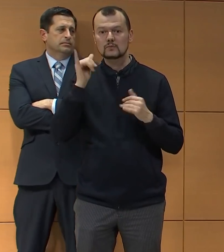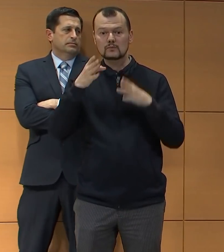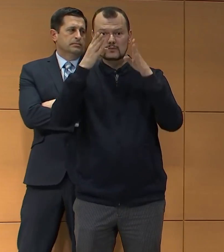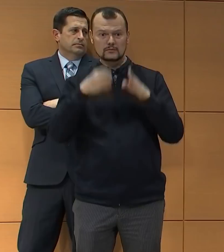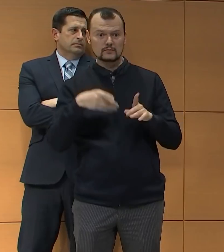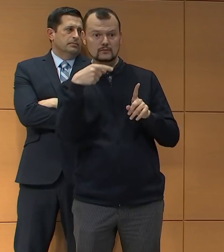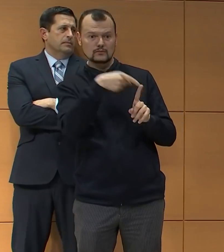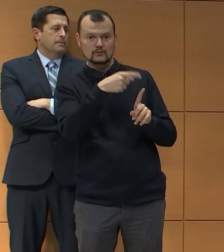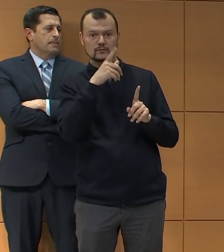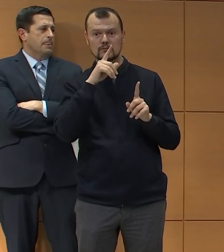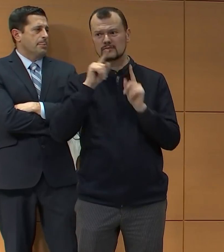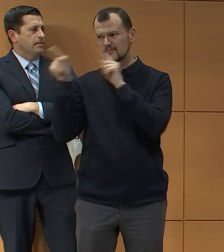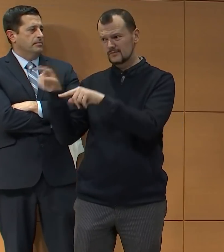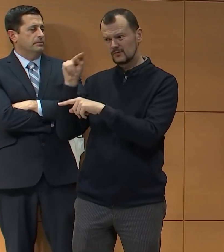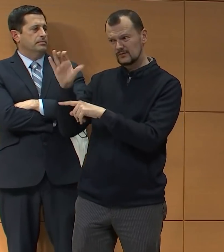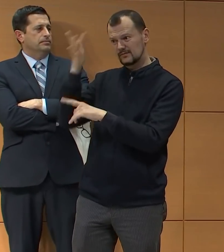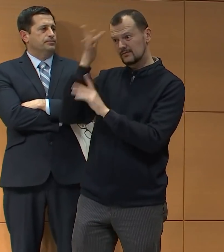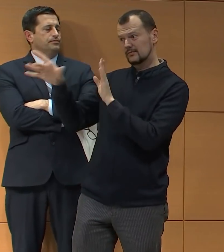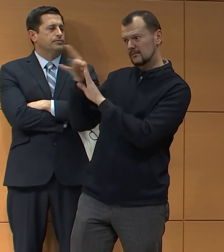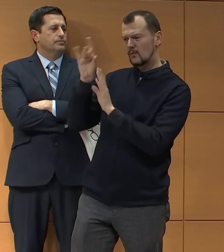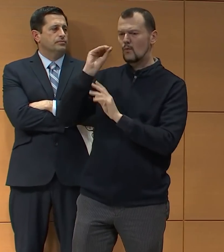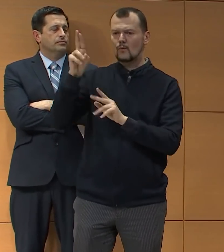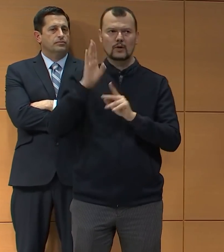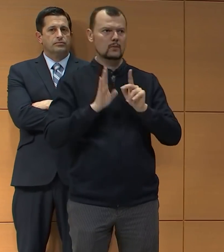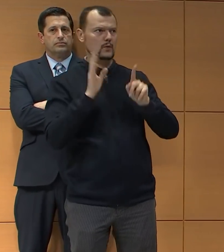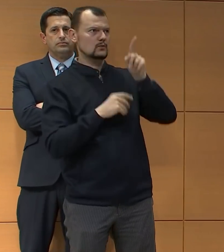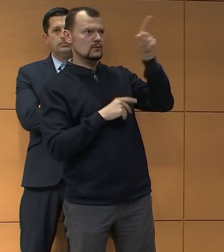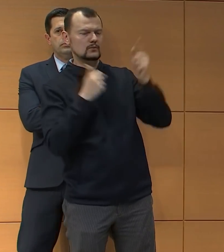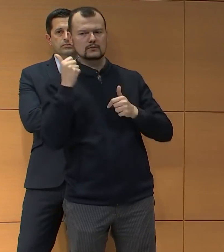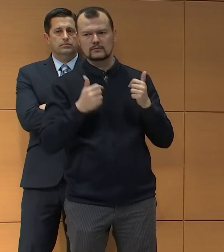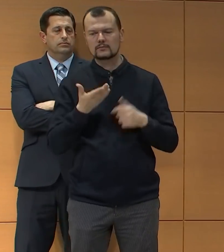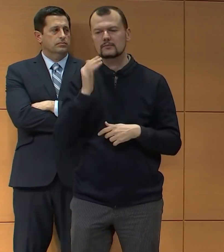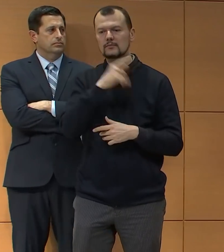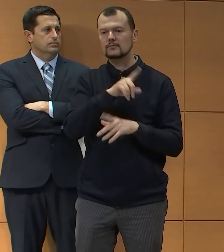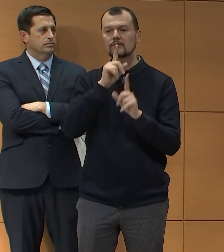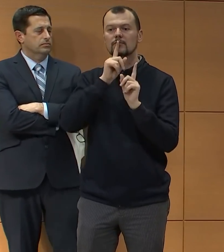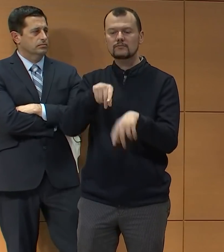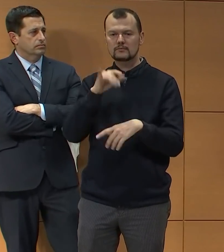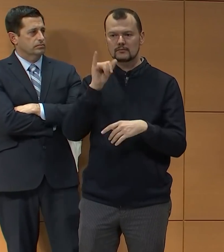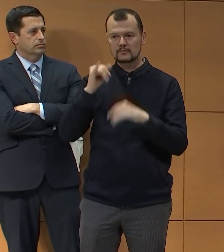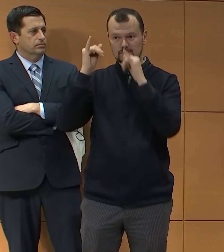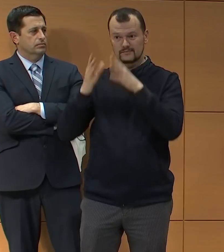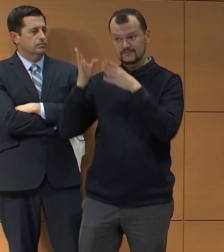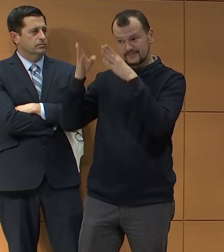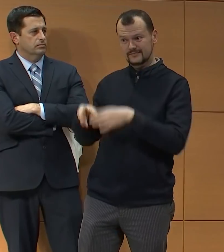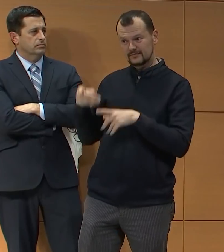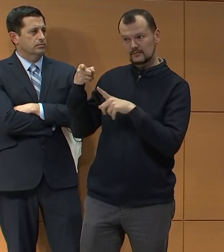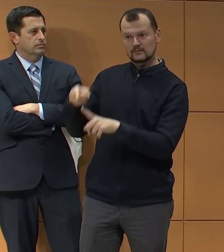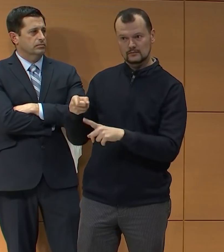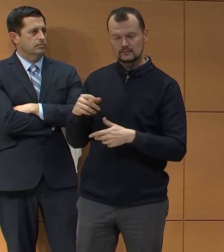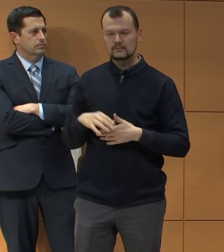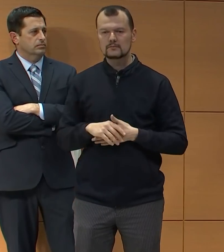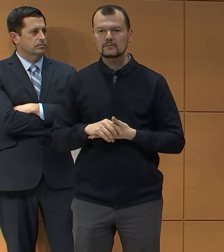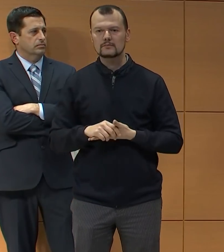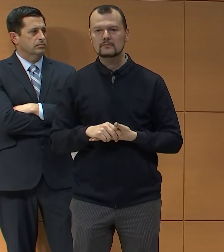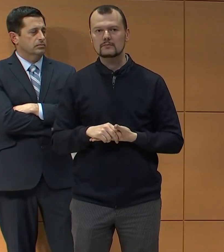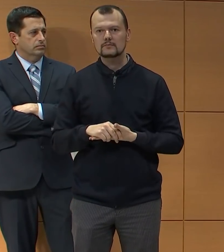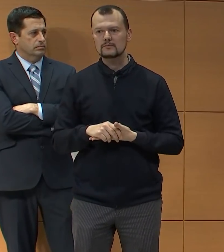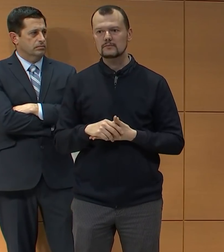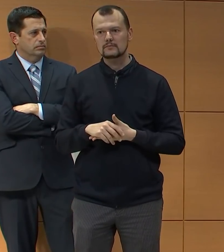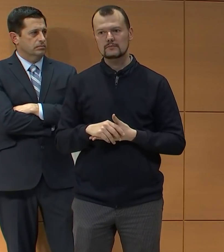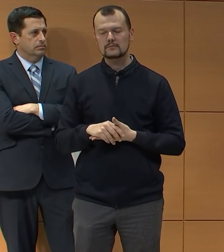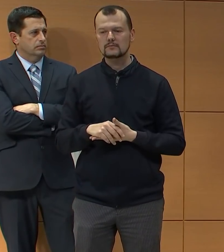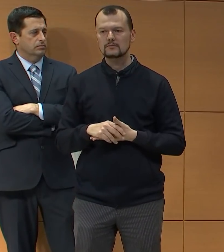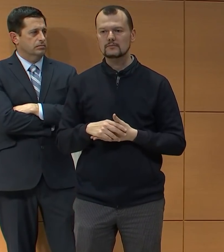So, again, the individual was exposed in